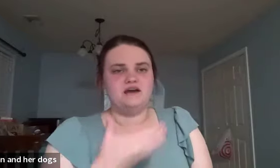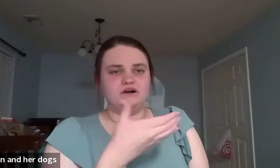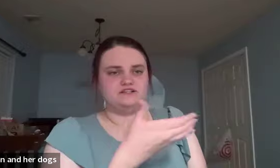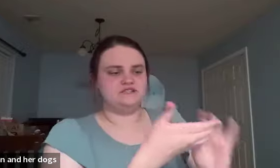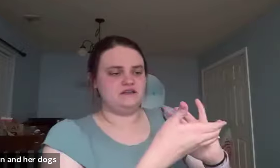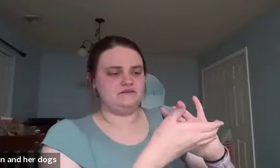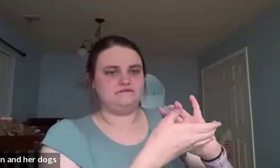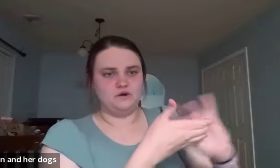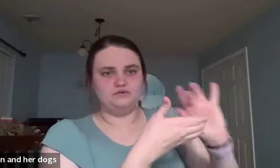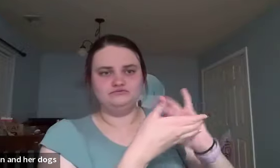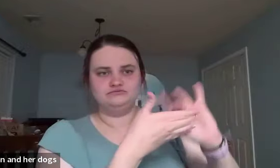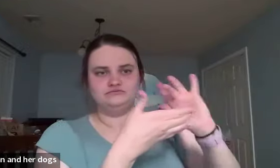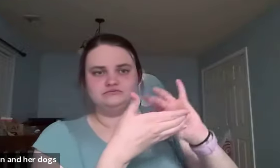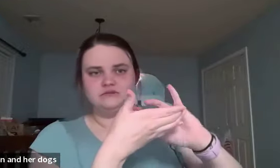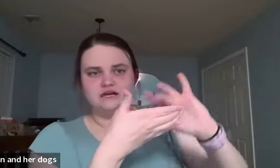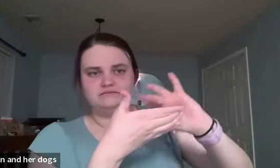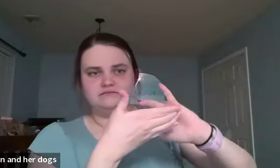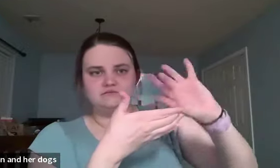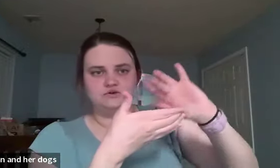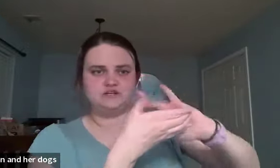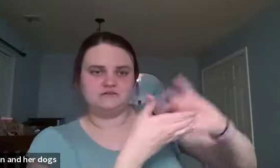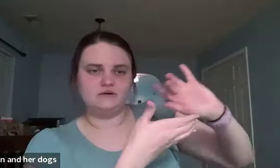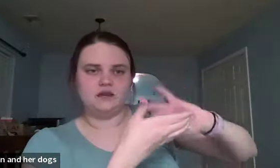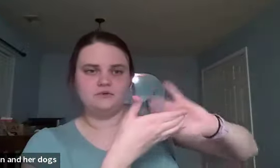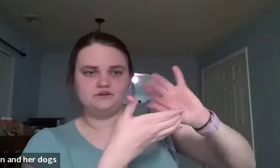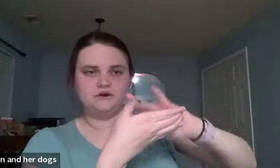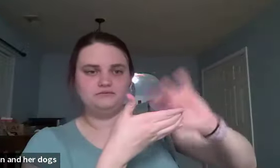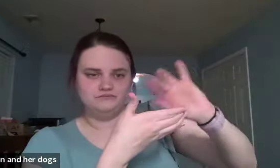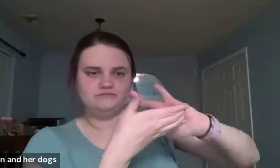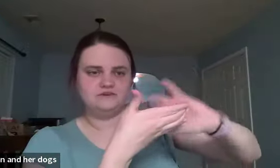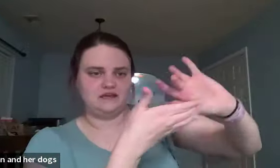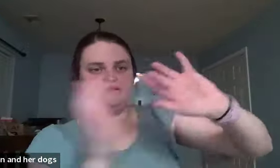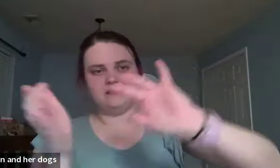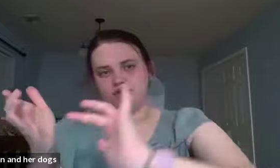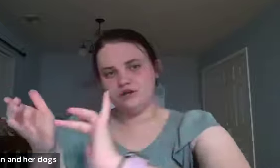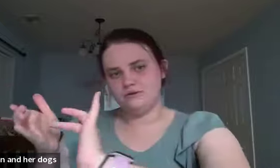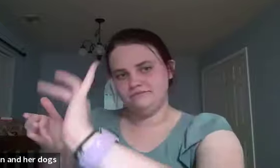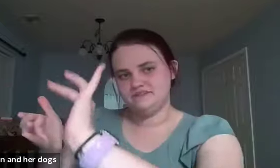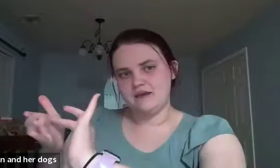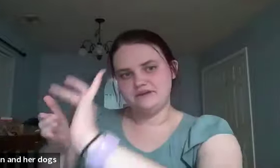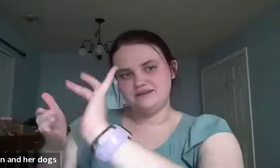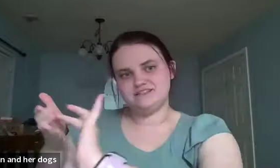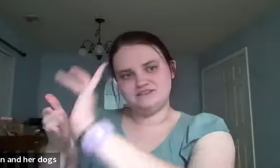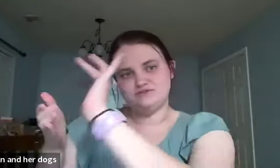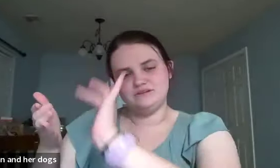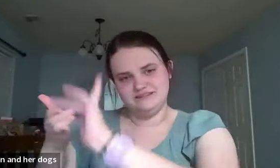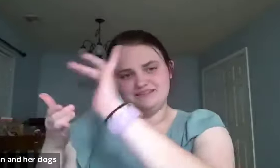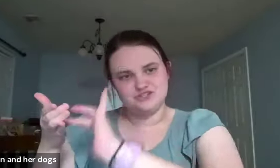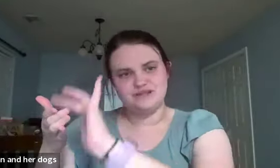But yeah, I've also seen like phone, like this motion of like going up on your phone, like kind of like, tapping and like the touch